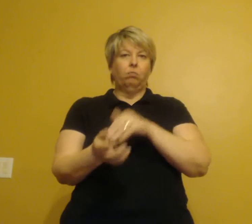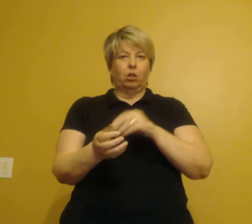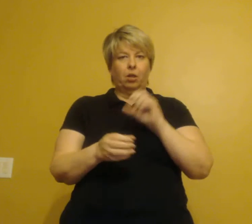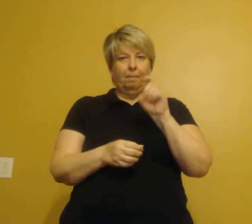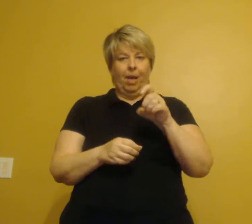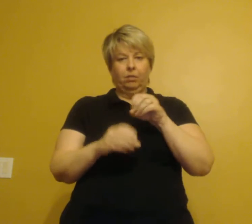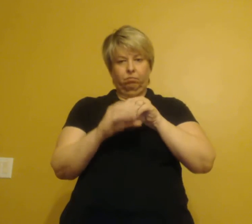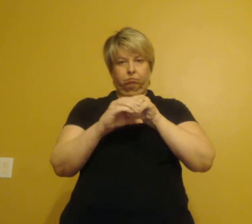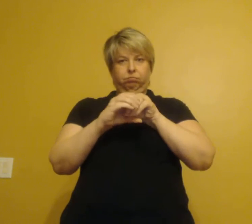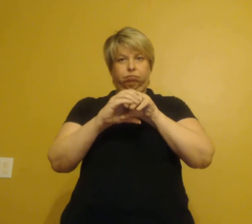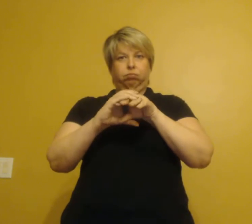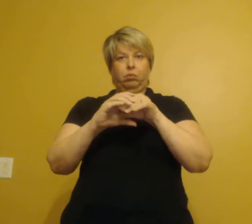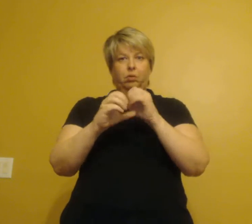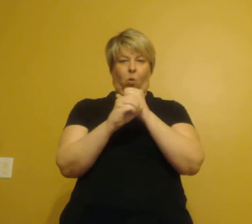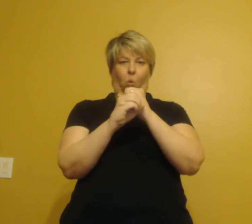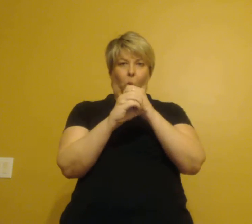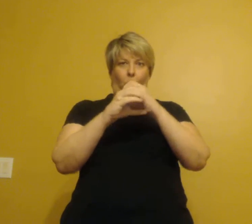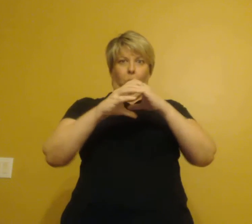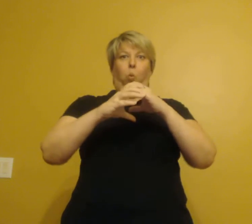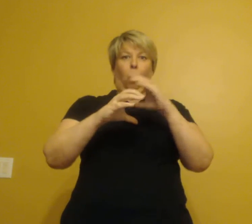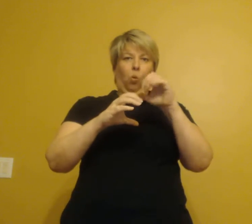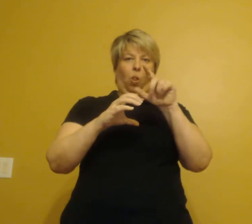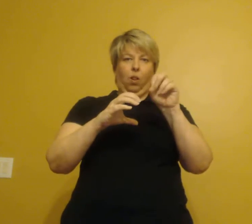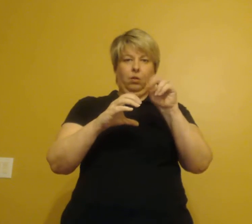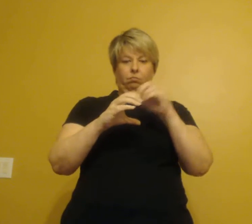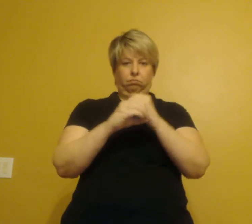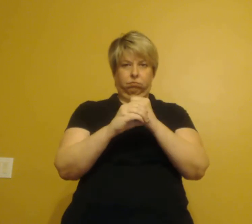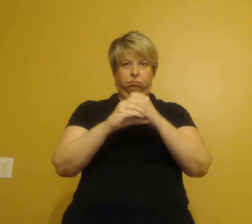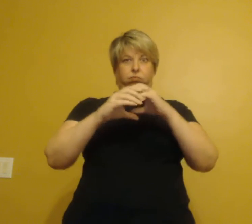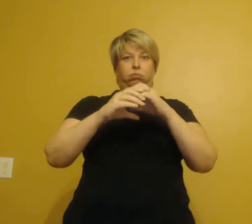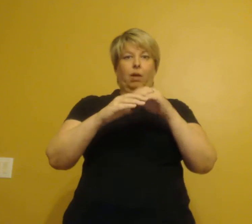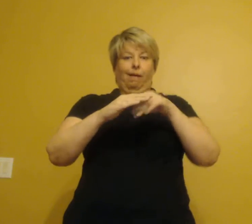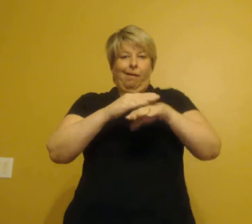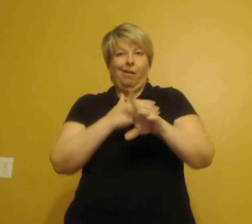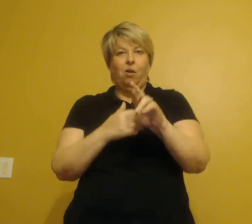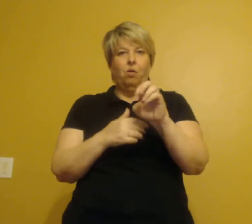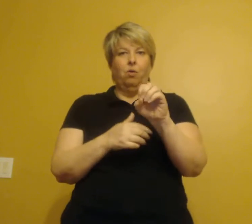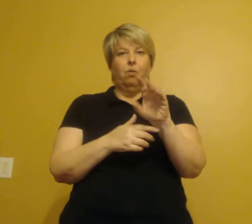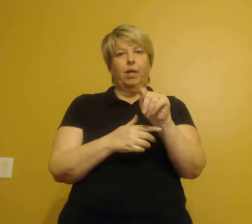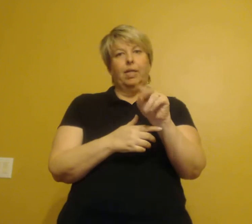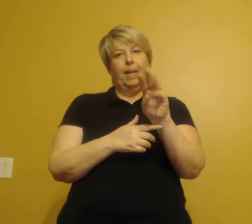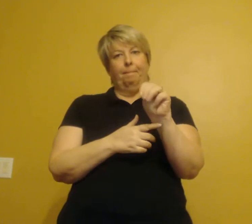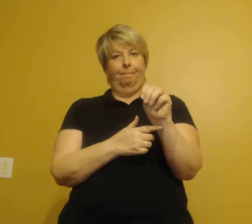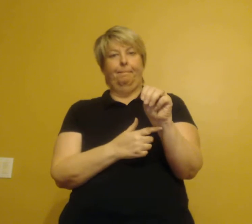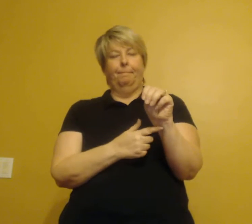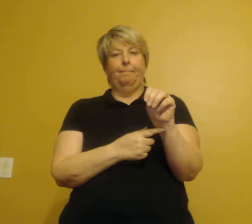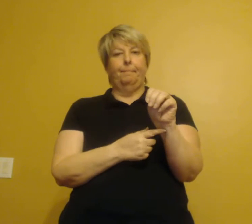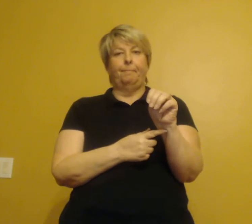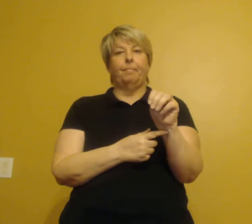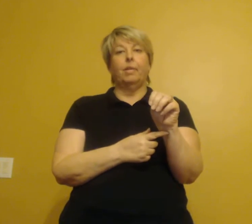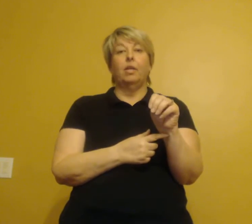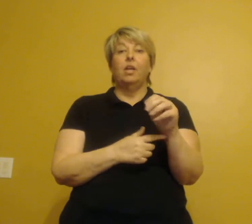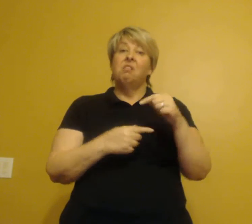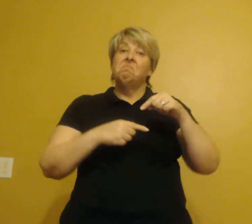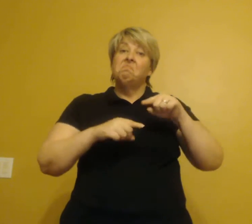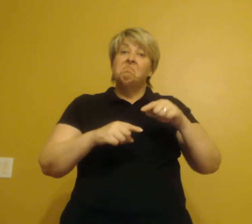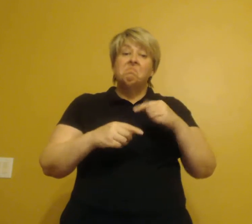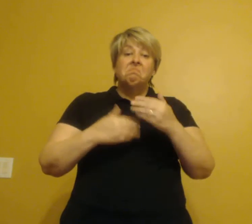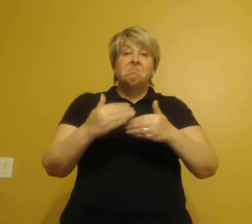to expand the colon. He'll enter through the rectum, And as he's going through the colon, he's making